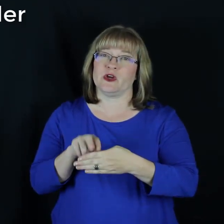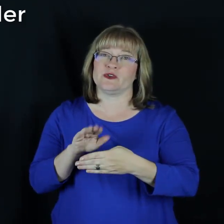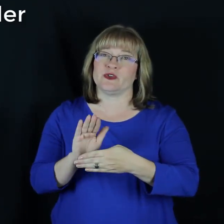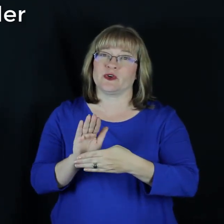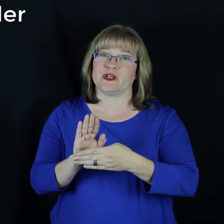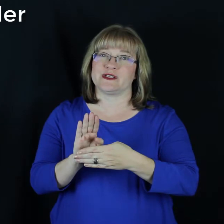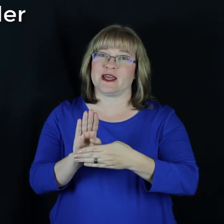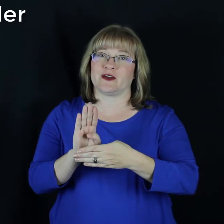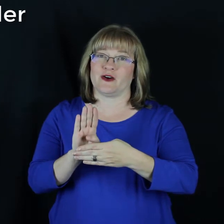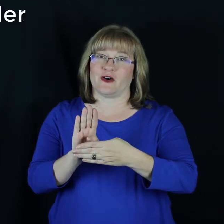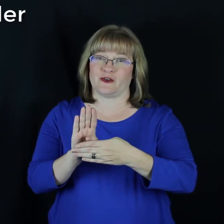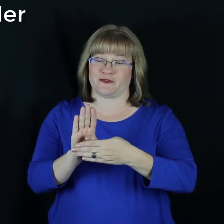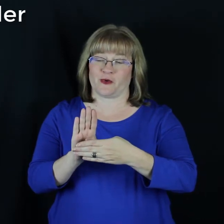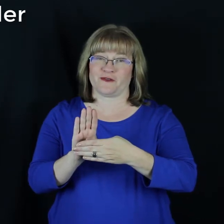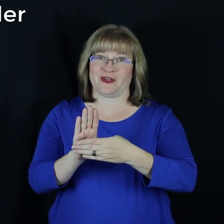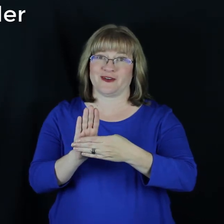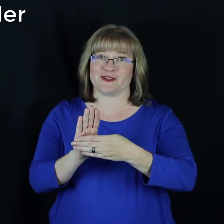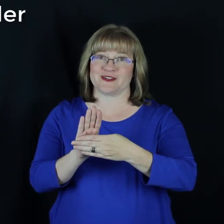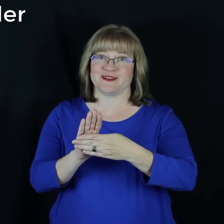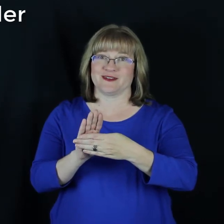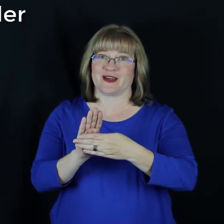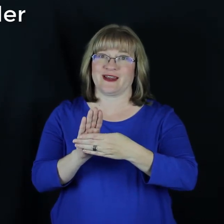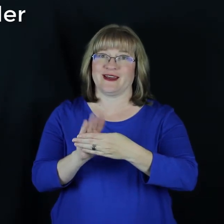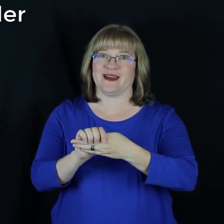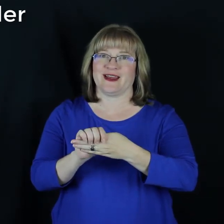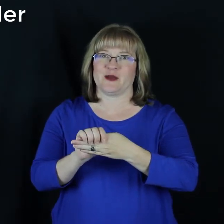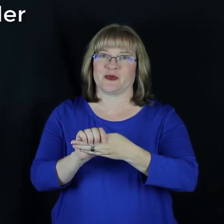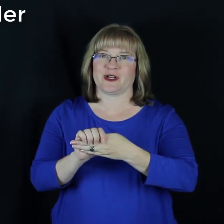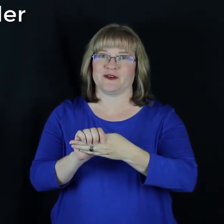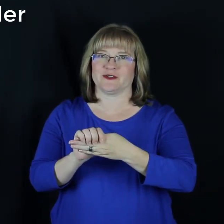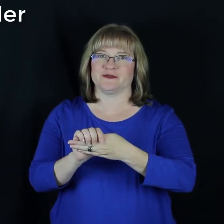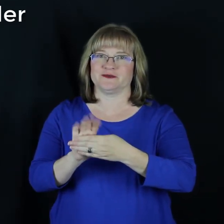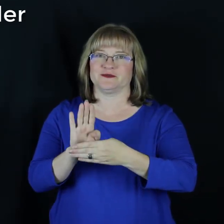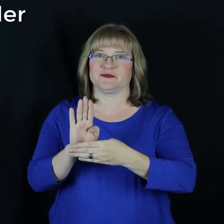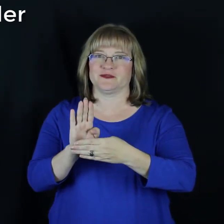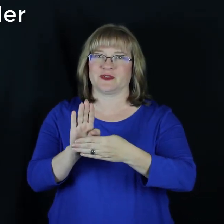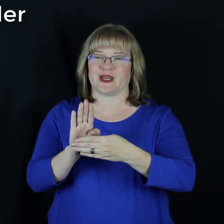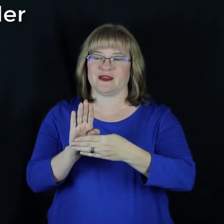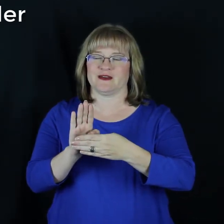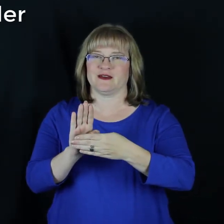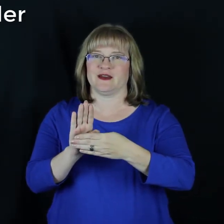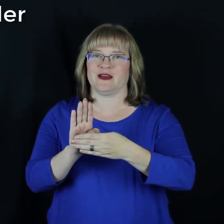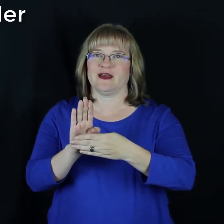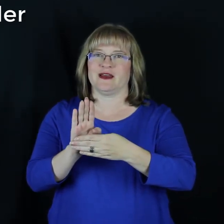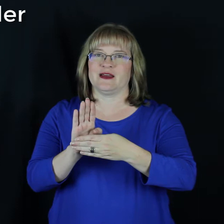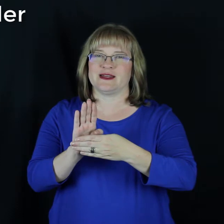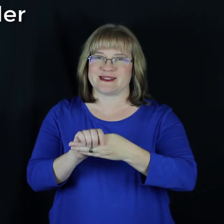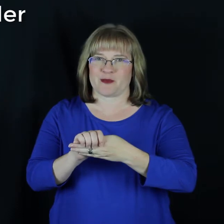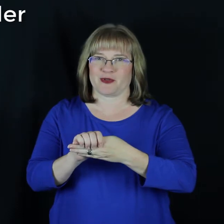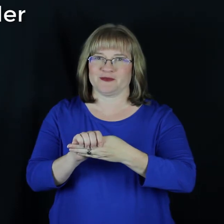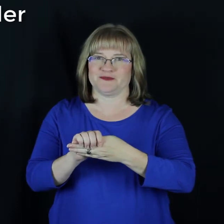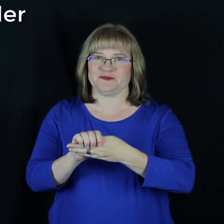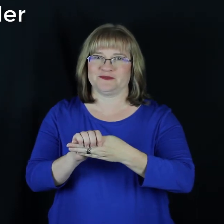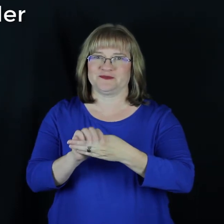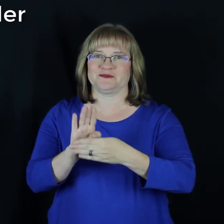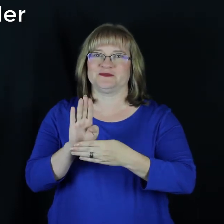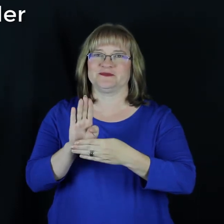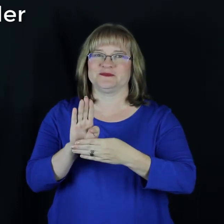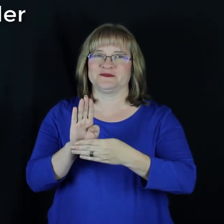so you're going to take 4 fingers, okay, and bring it over, okay? Stapler,